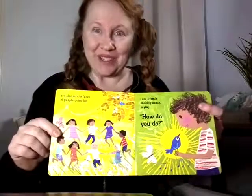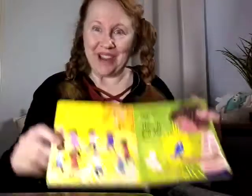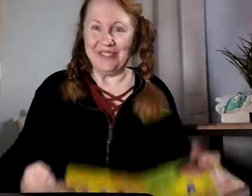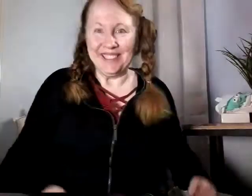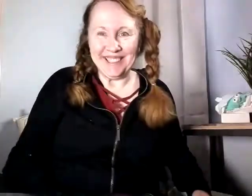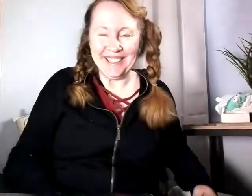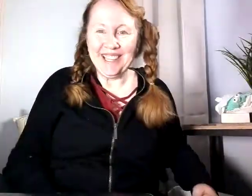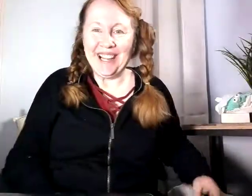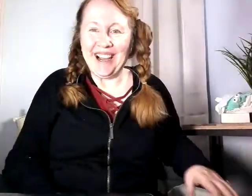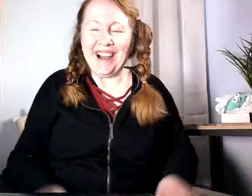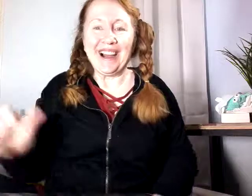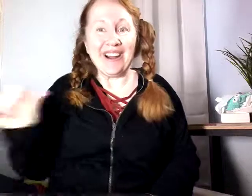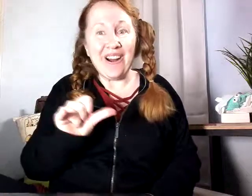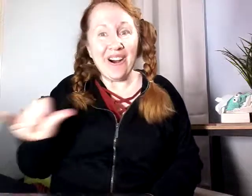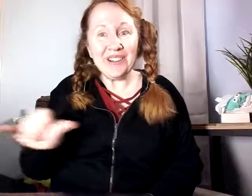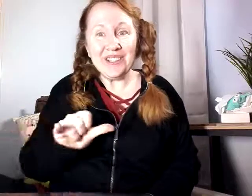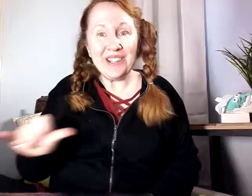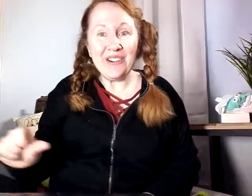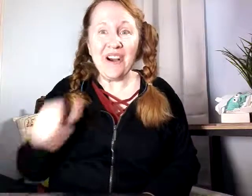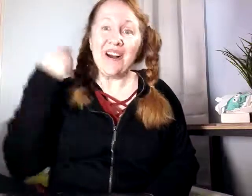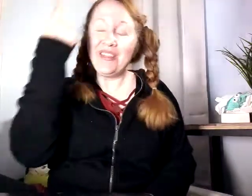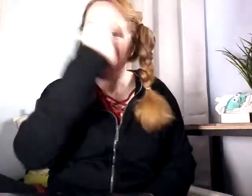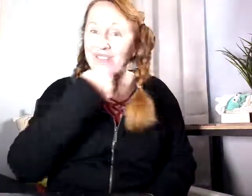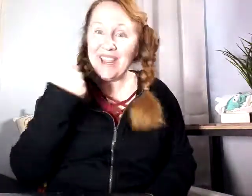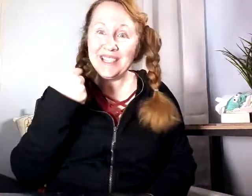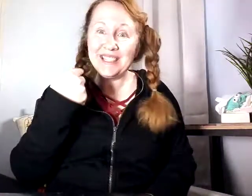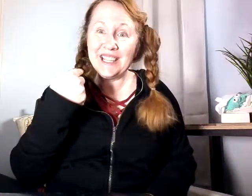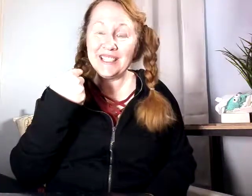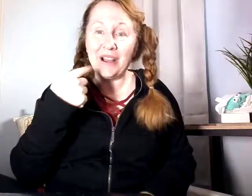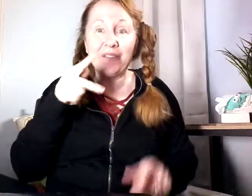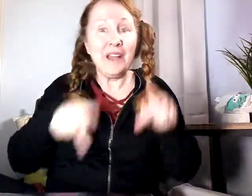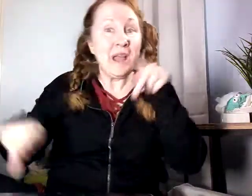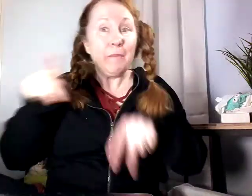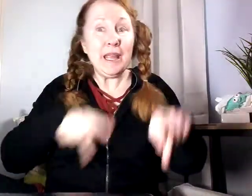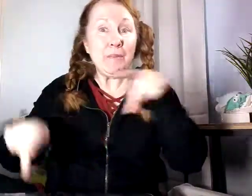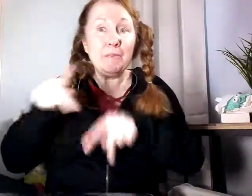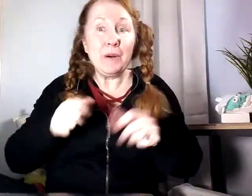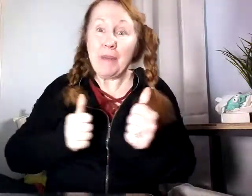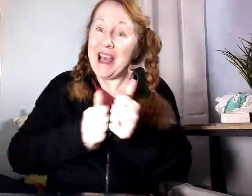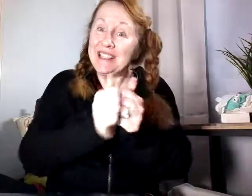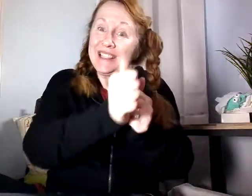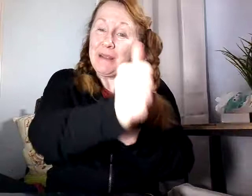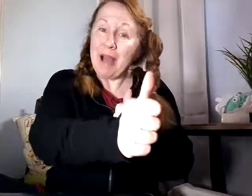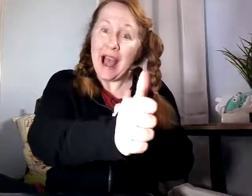time. Are also on the faces of people passing